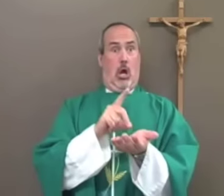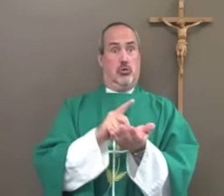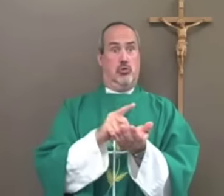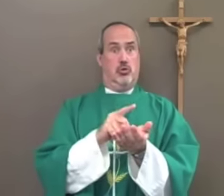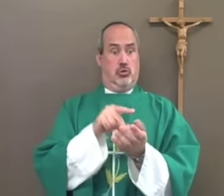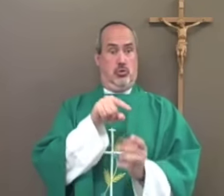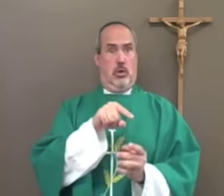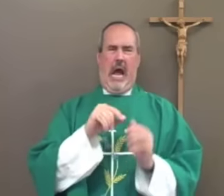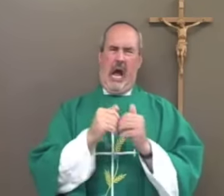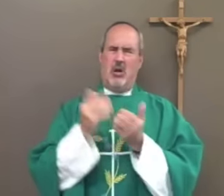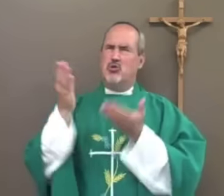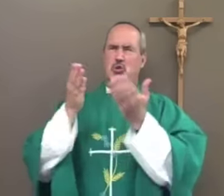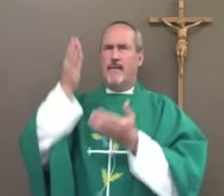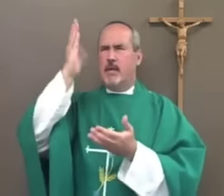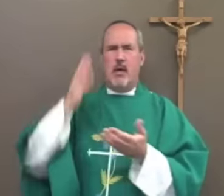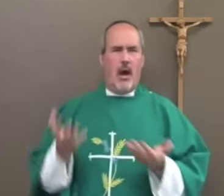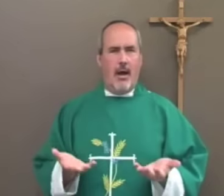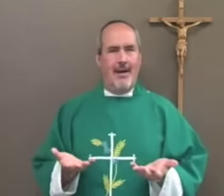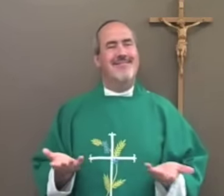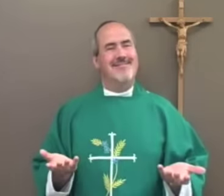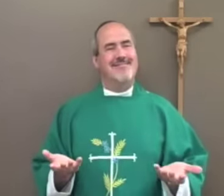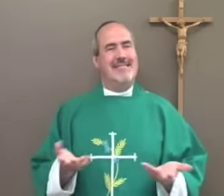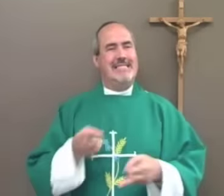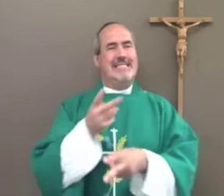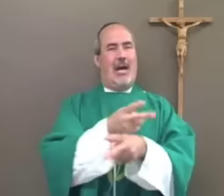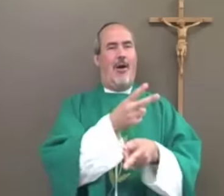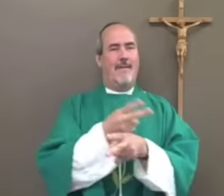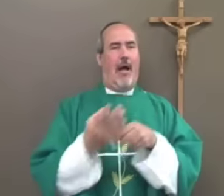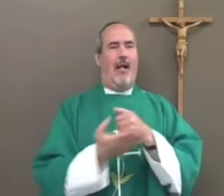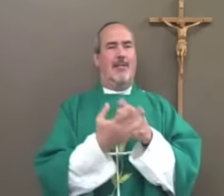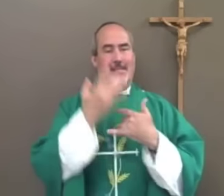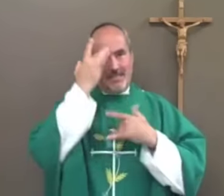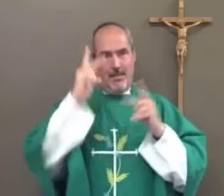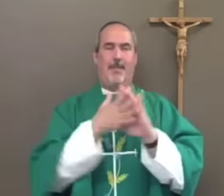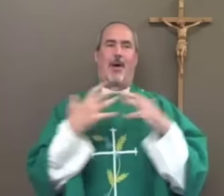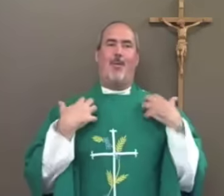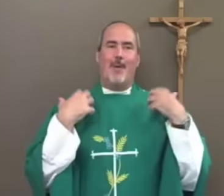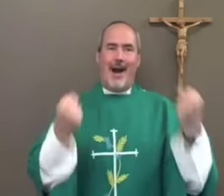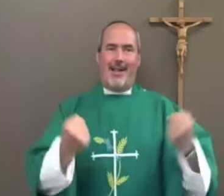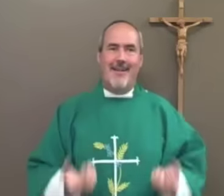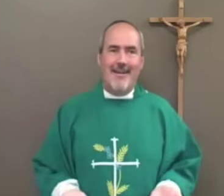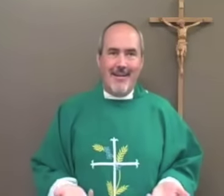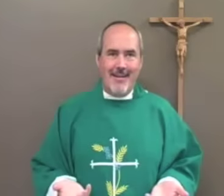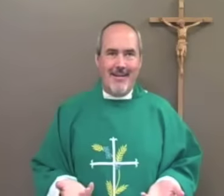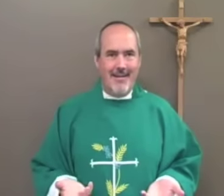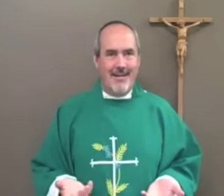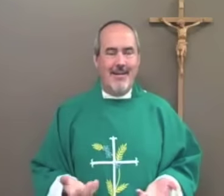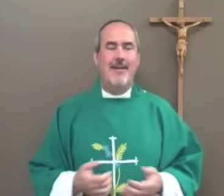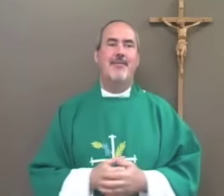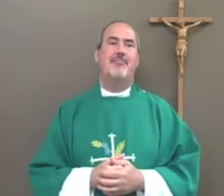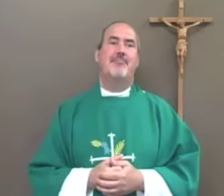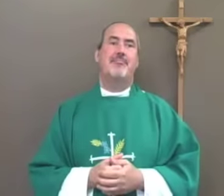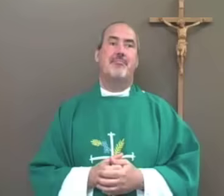For example, how might a doctor serve God through his vocation? Well, he does so by healing the